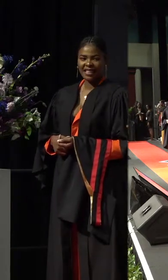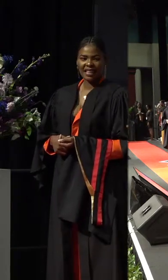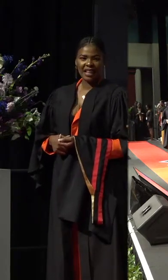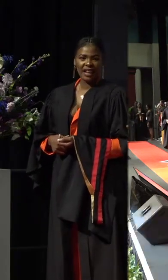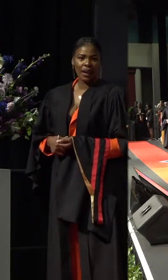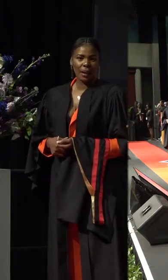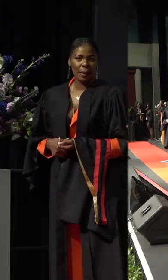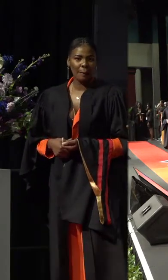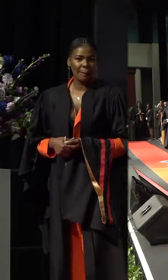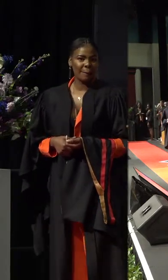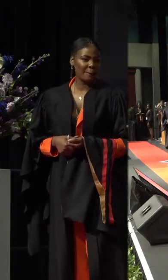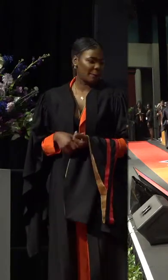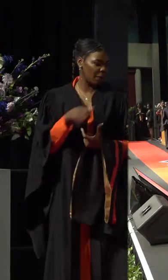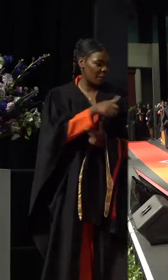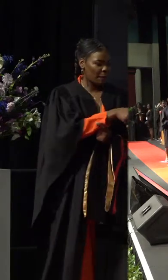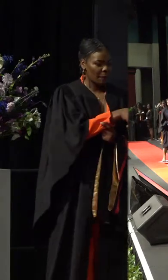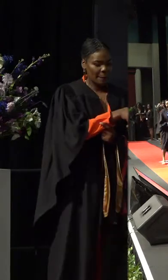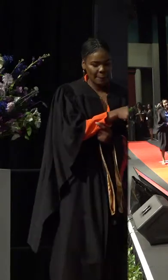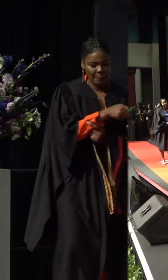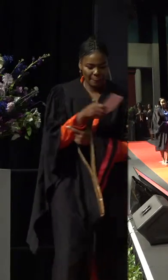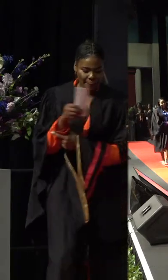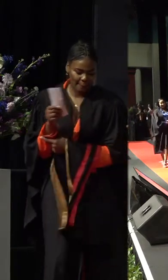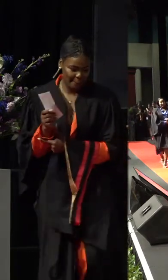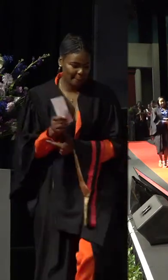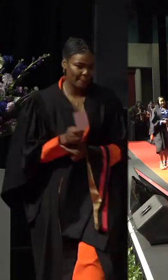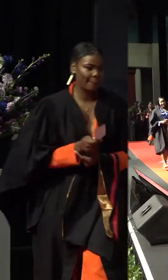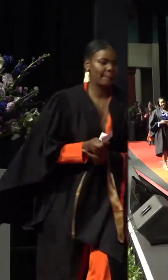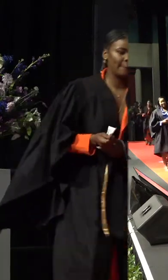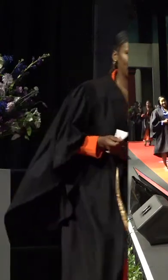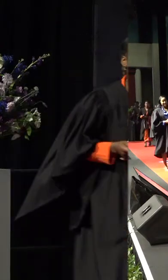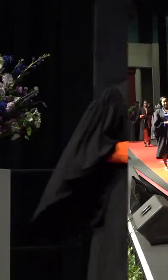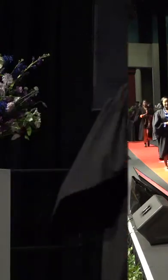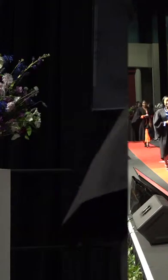Nokwanda Perseverance Ncwane.